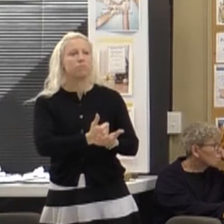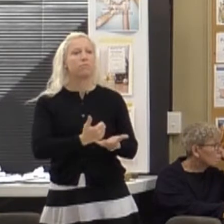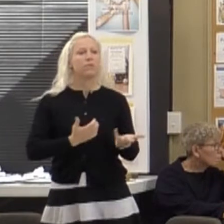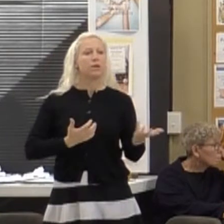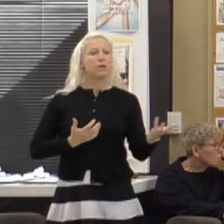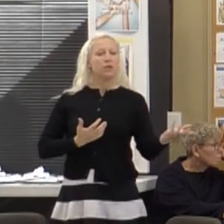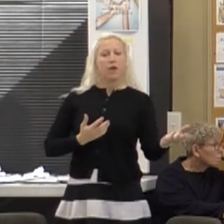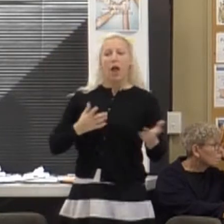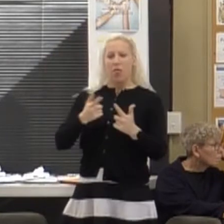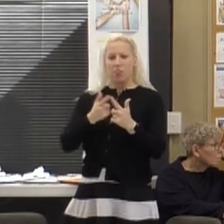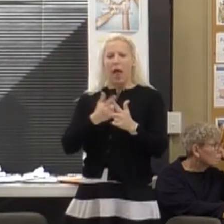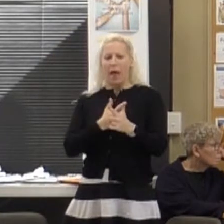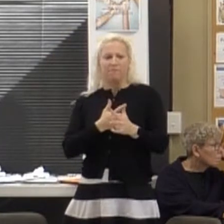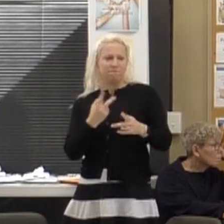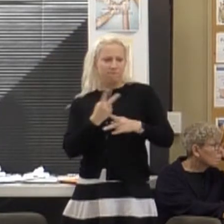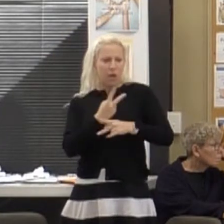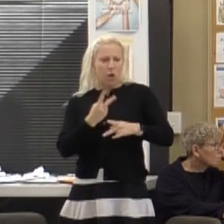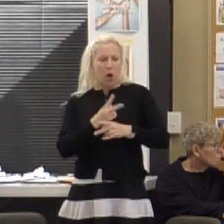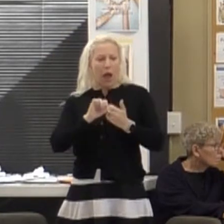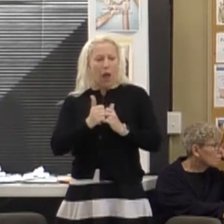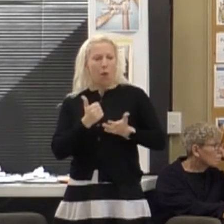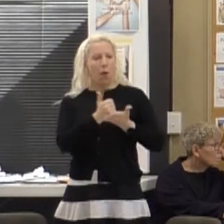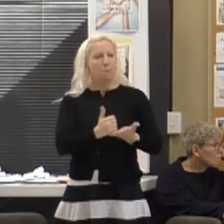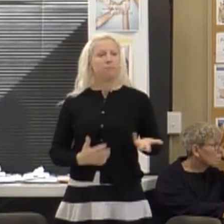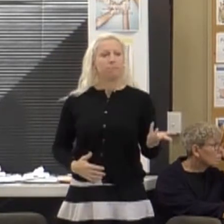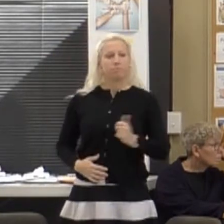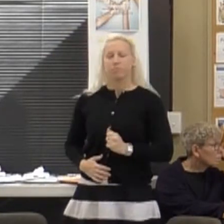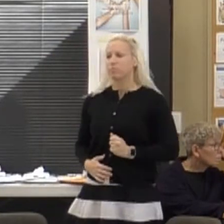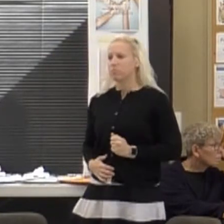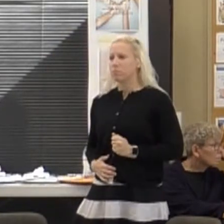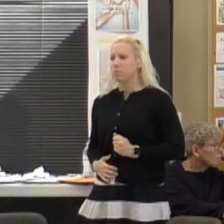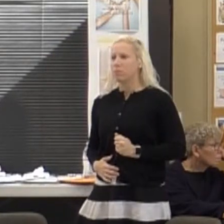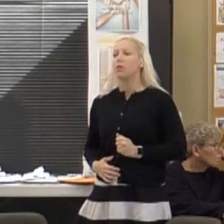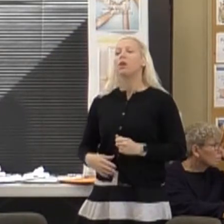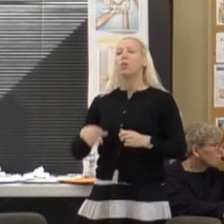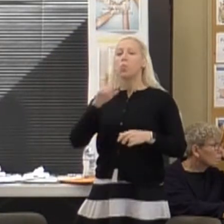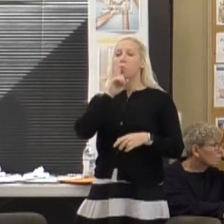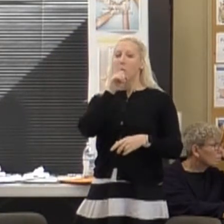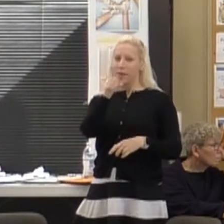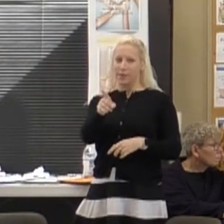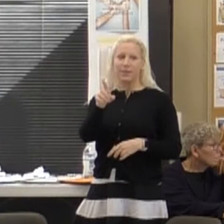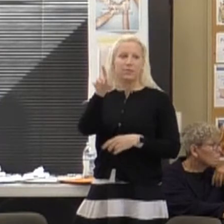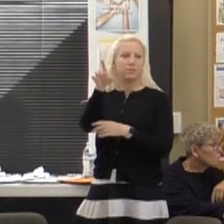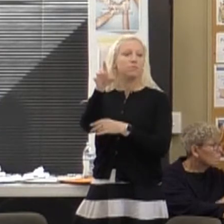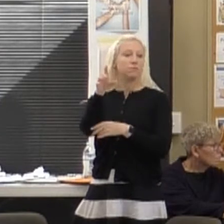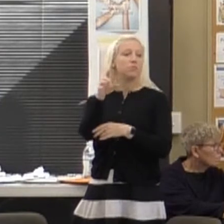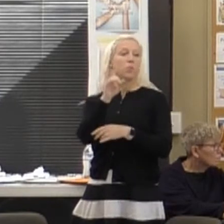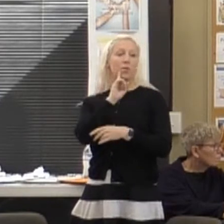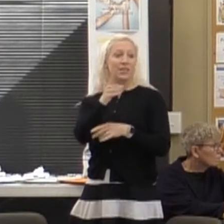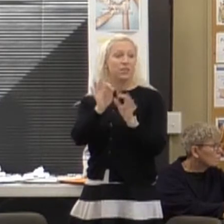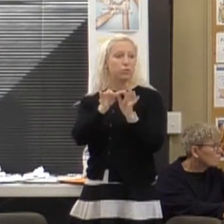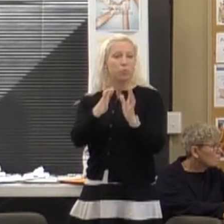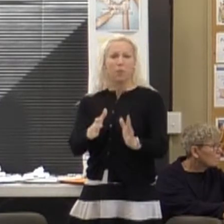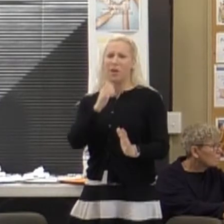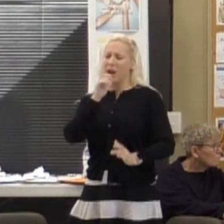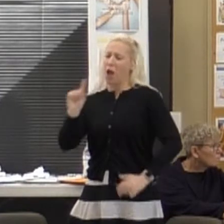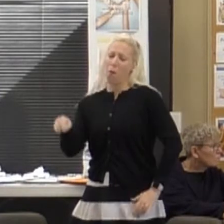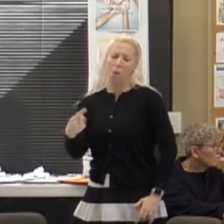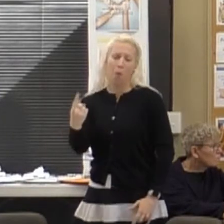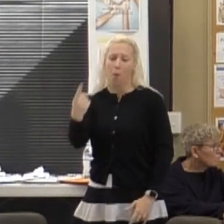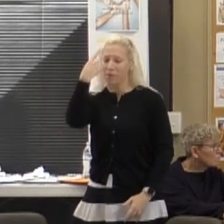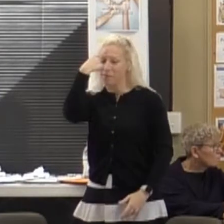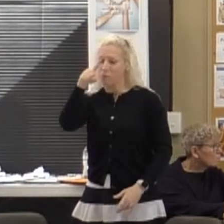provide information back to that individual. They'll be figuring out what is the best manner of services for that deaf individual.